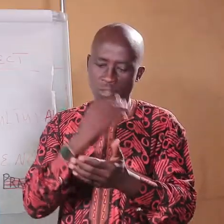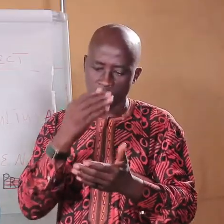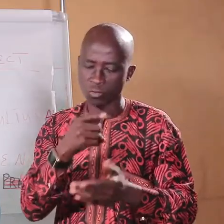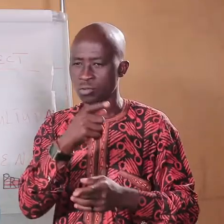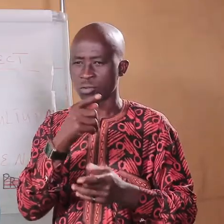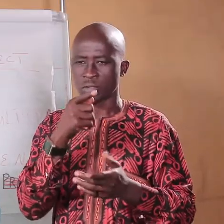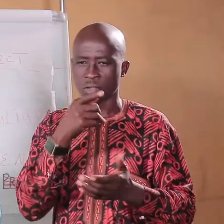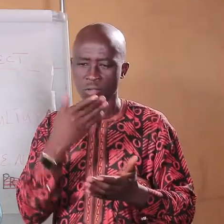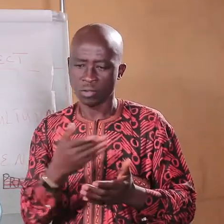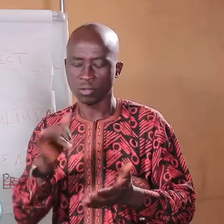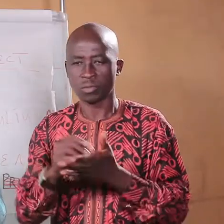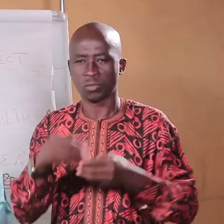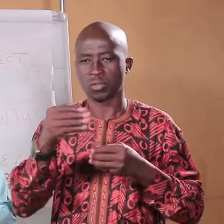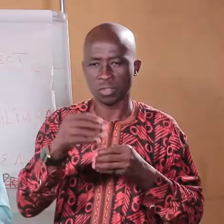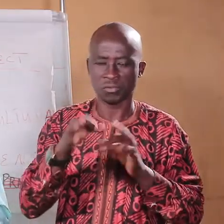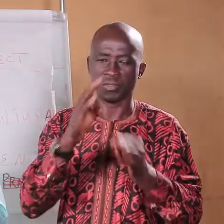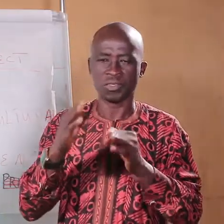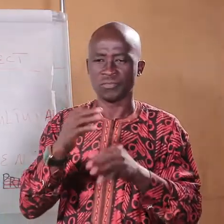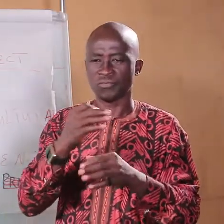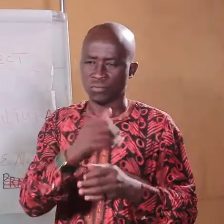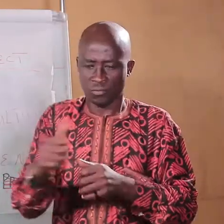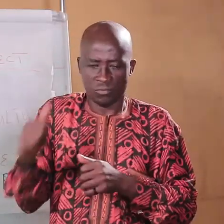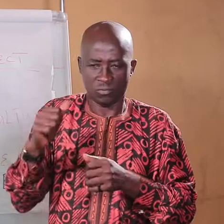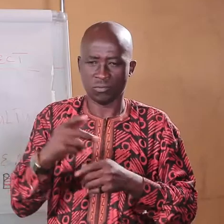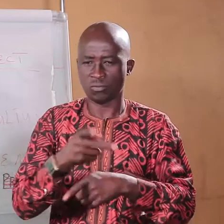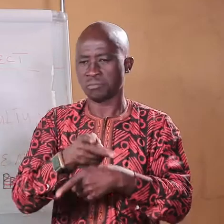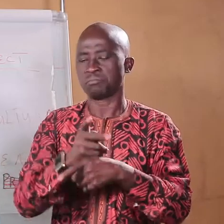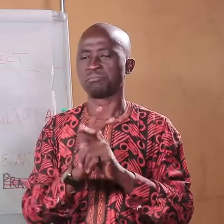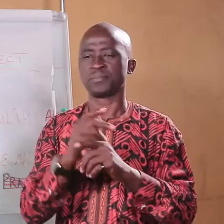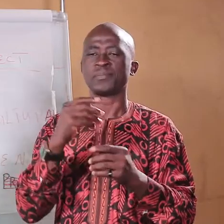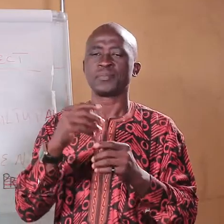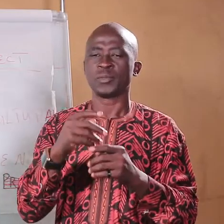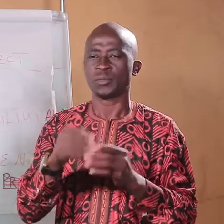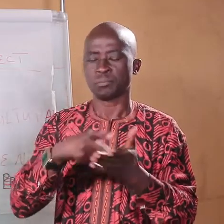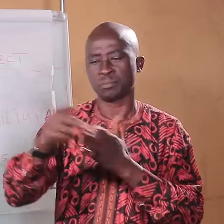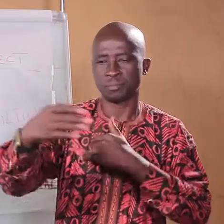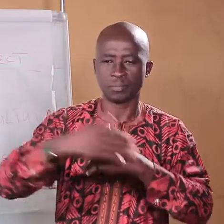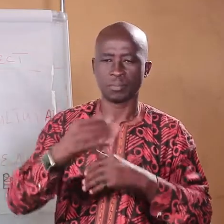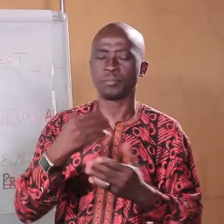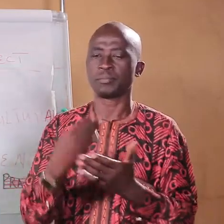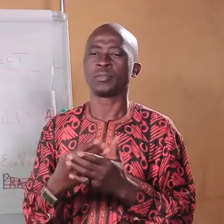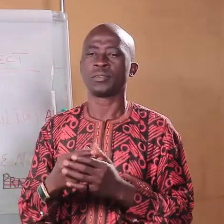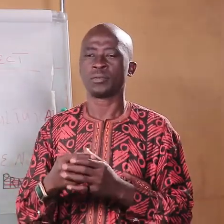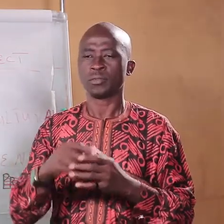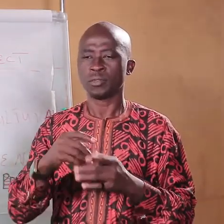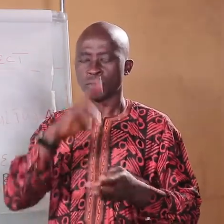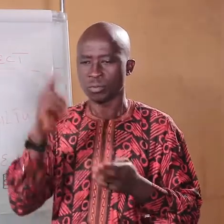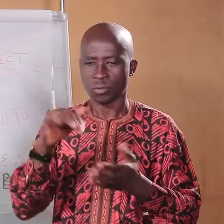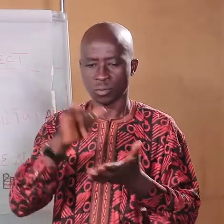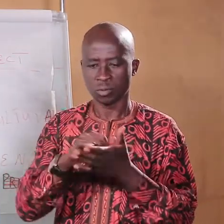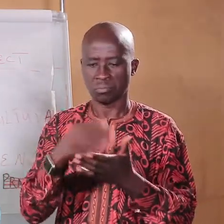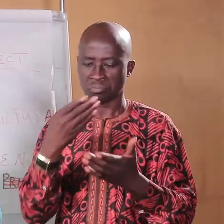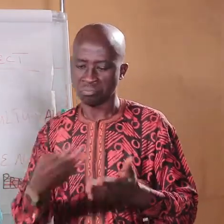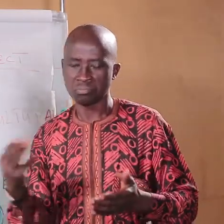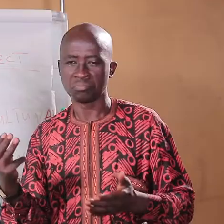the loan fails. They will retrieve those properties as a